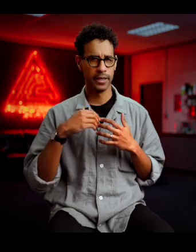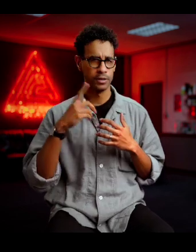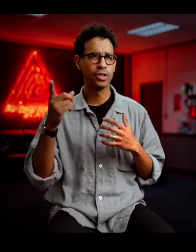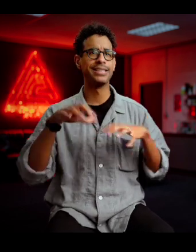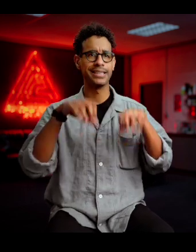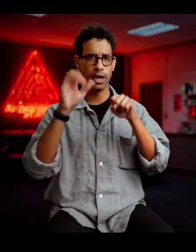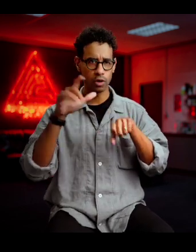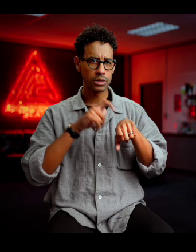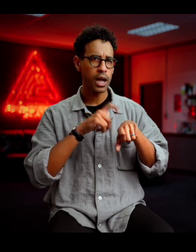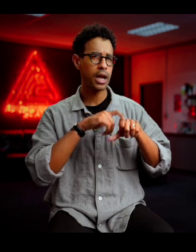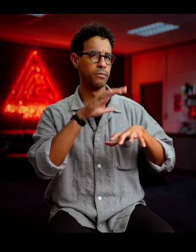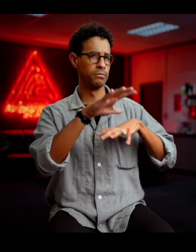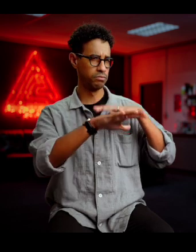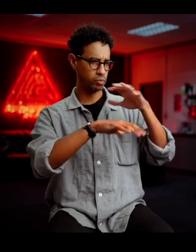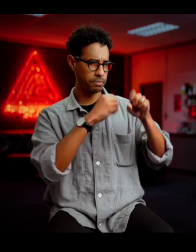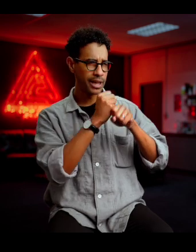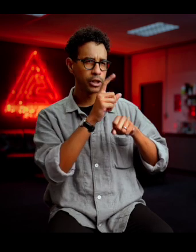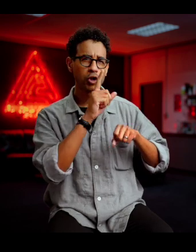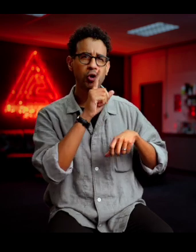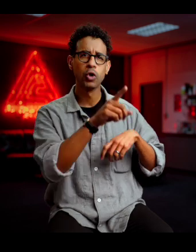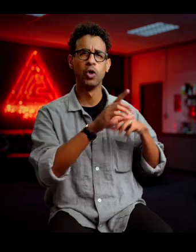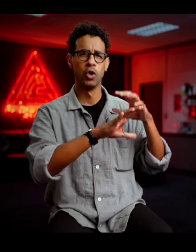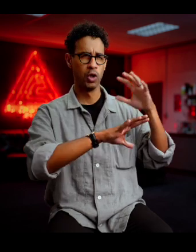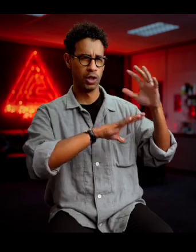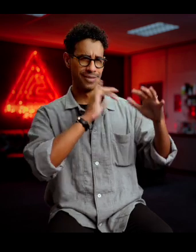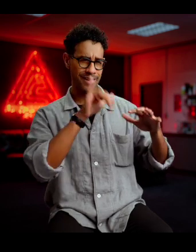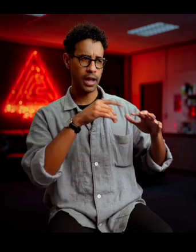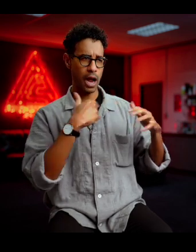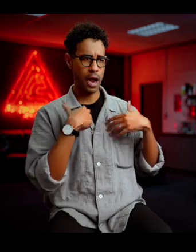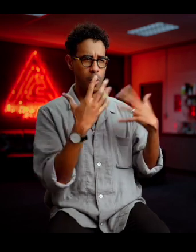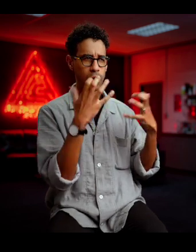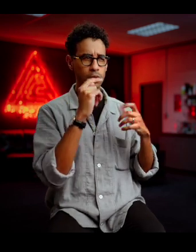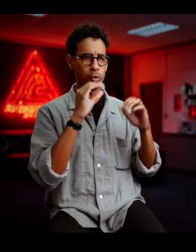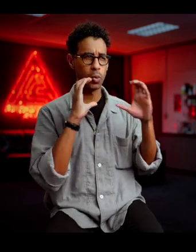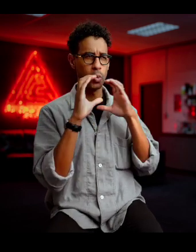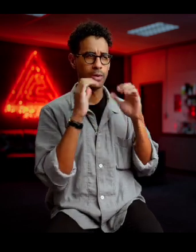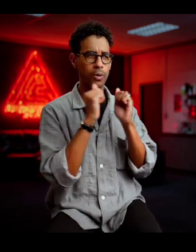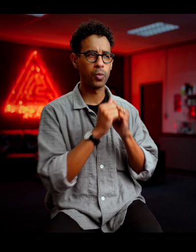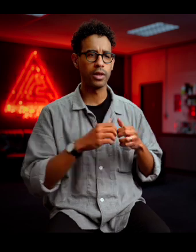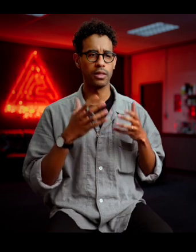time and making sure that she communicates in the proper way.